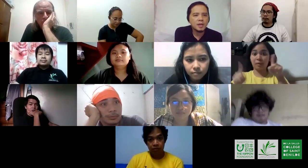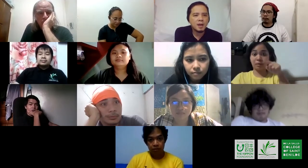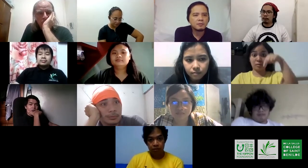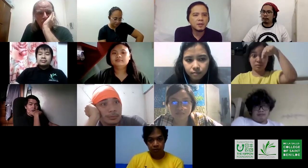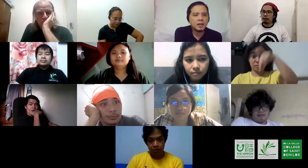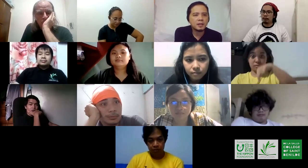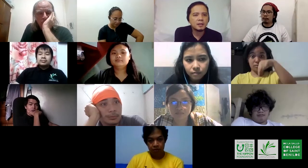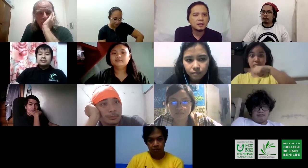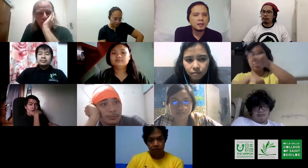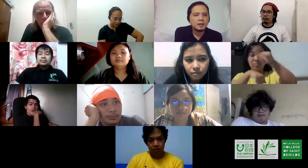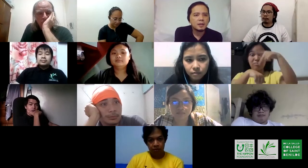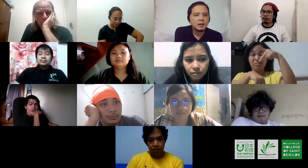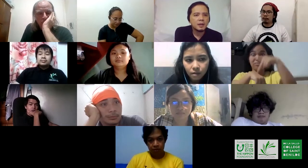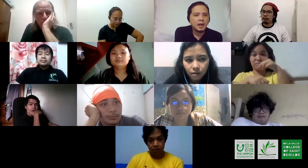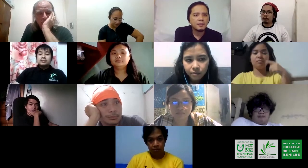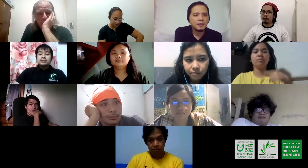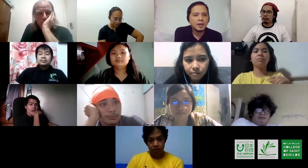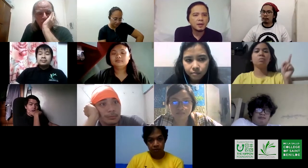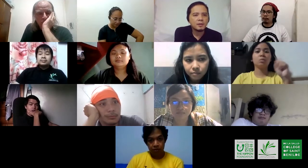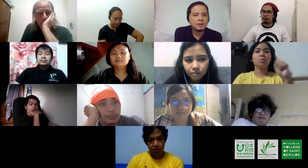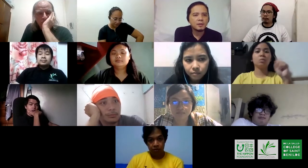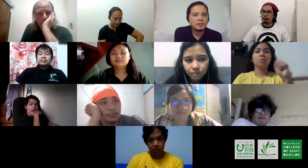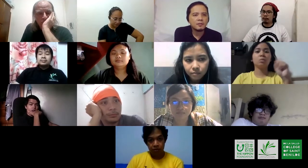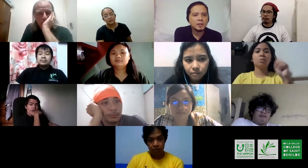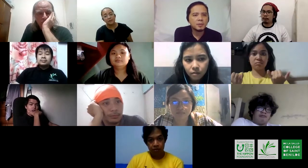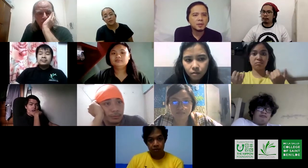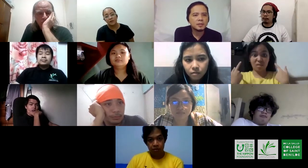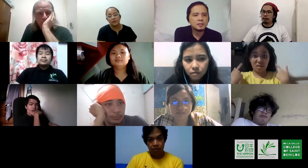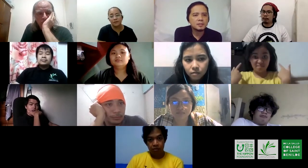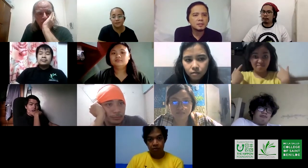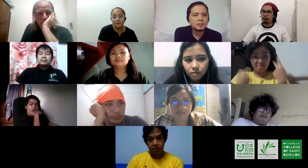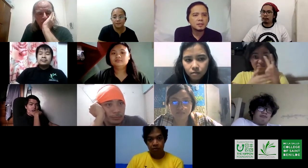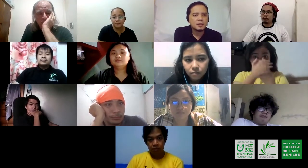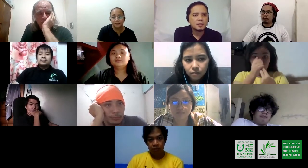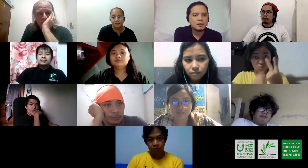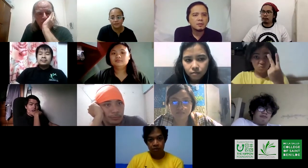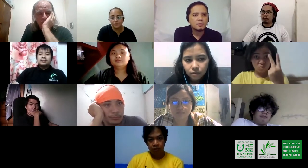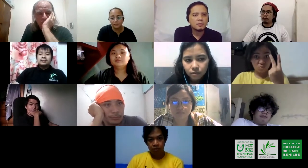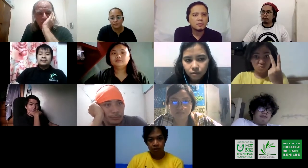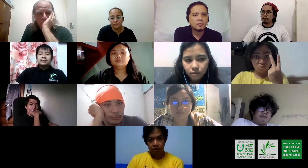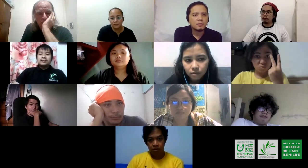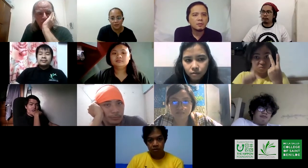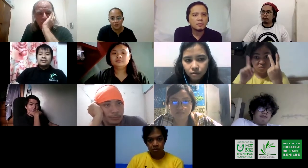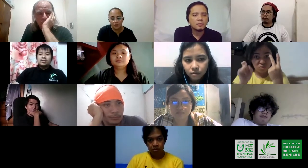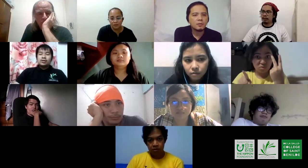for time of day, and then in the Philippines,